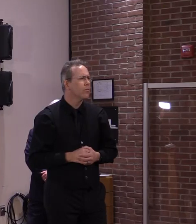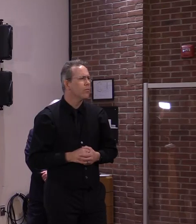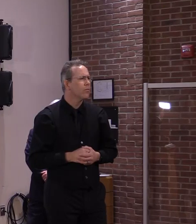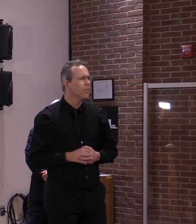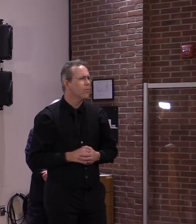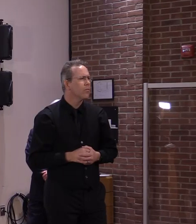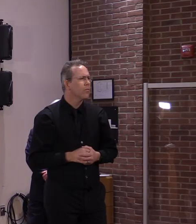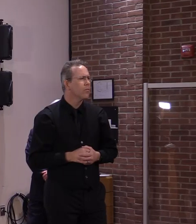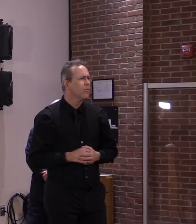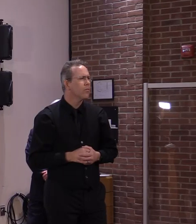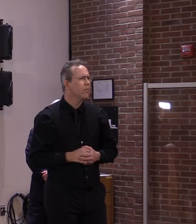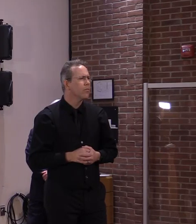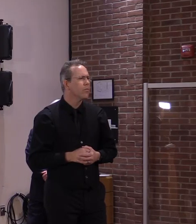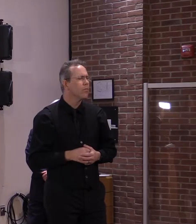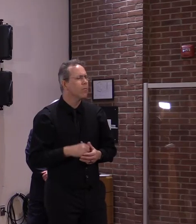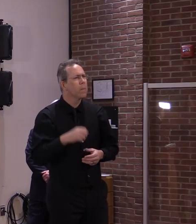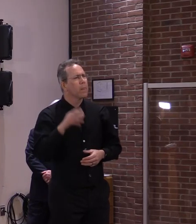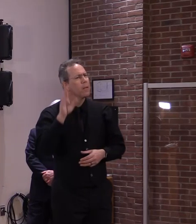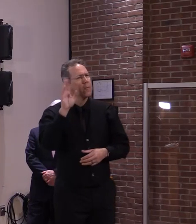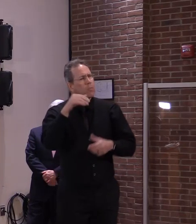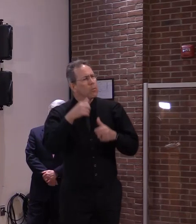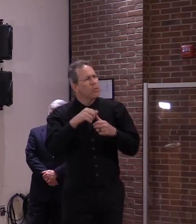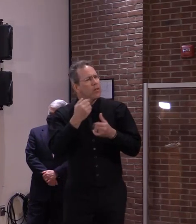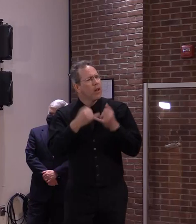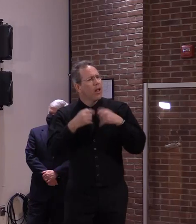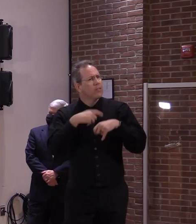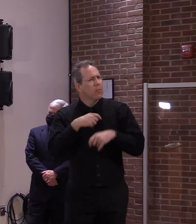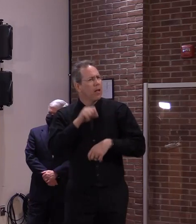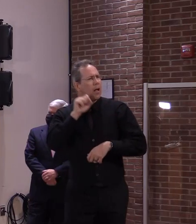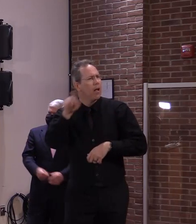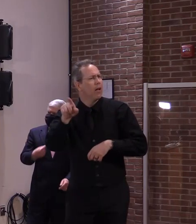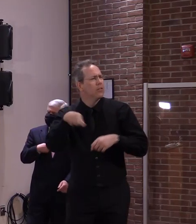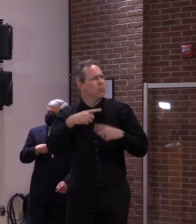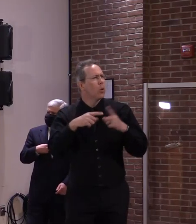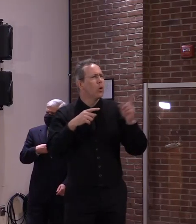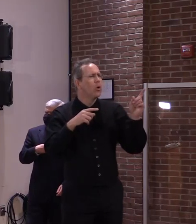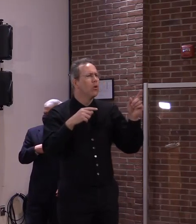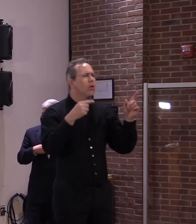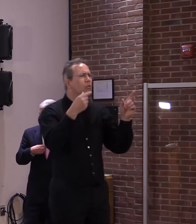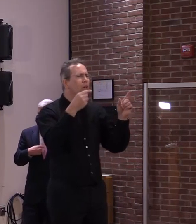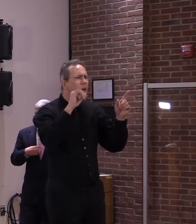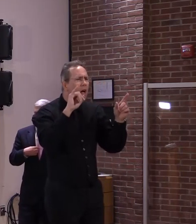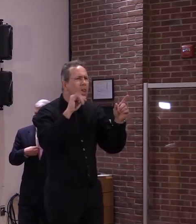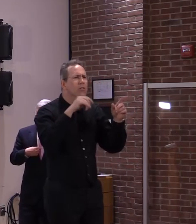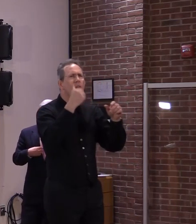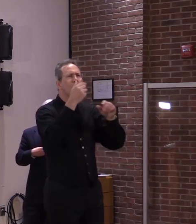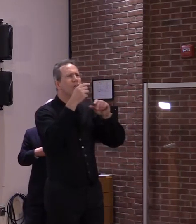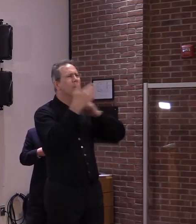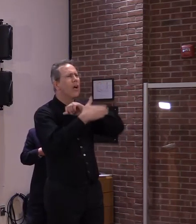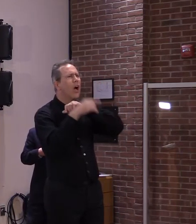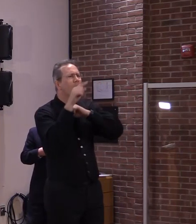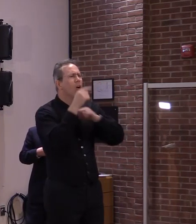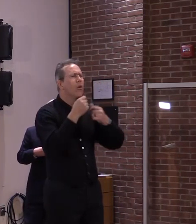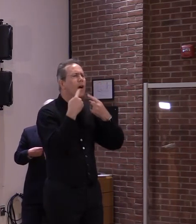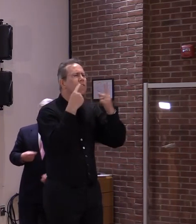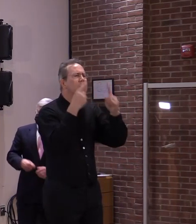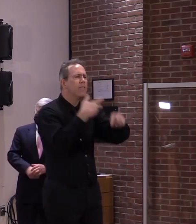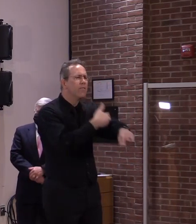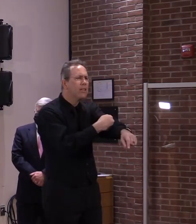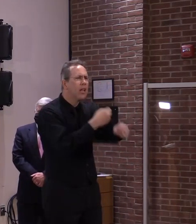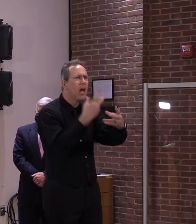now I believe they're down like 95%. Dr. Levine, I think you were going to look into that before you have to look into it before